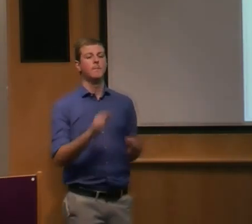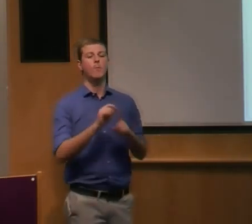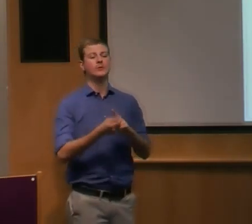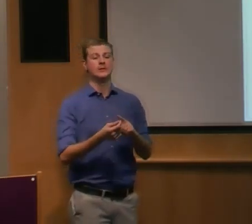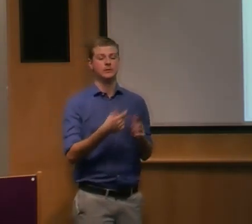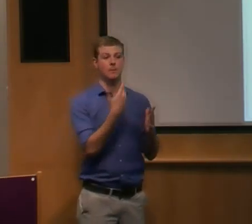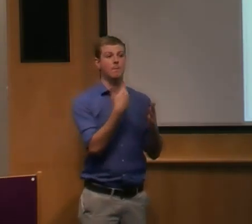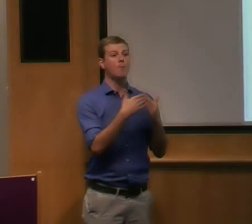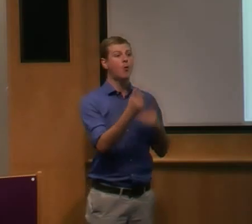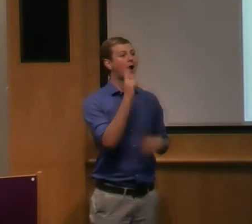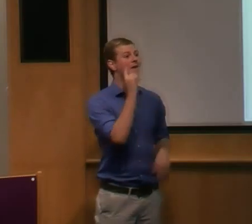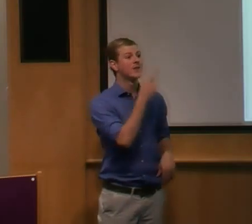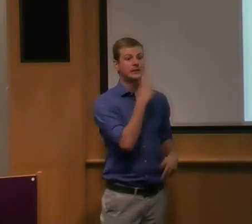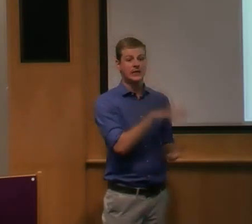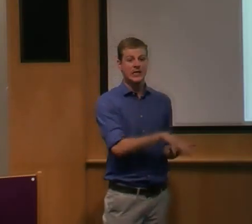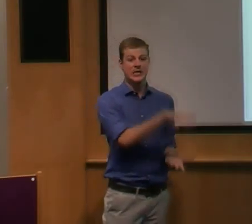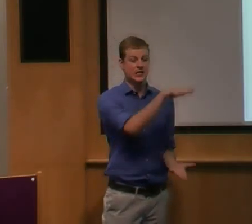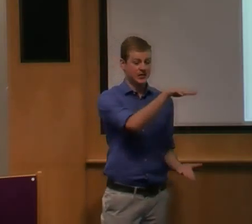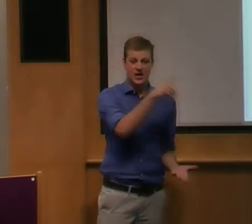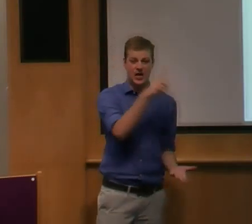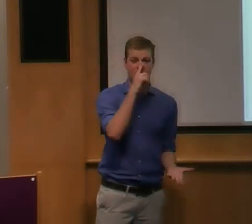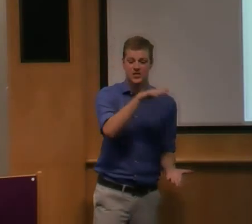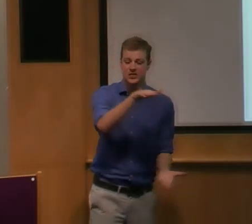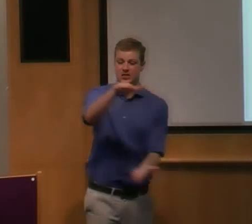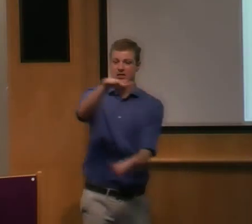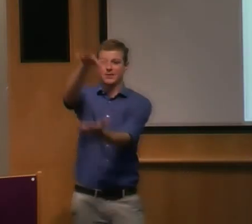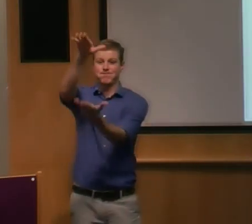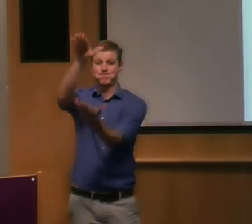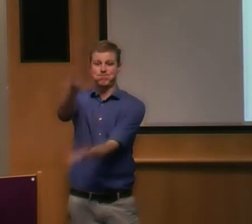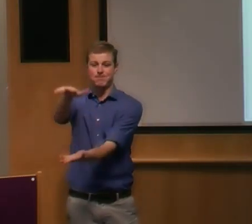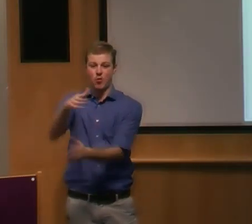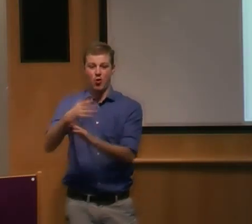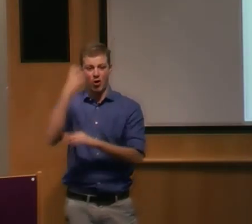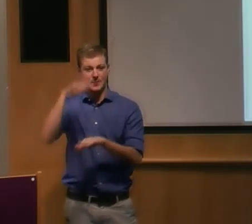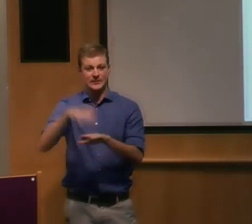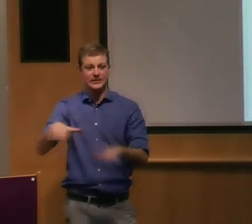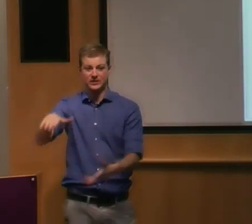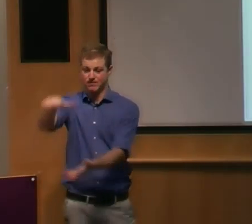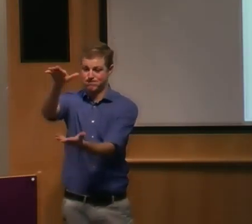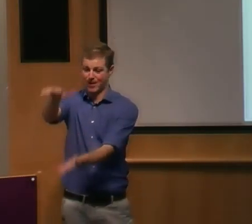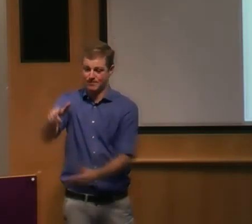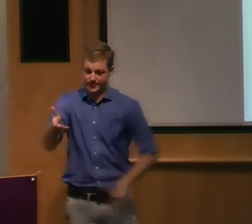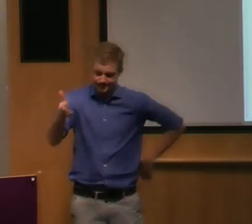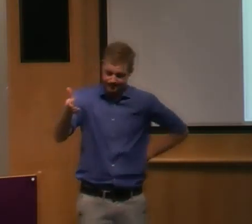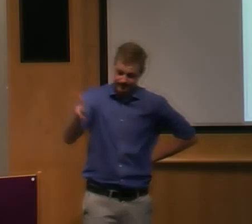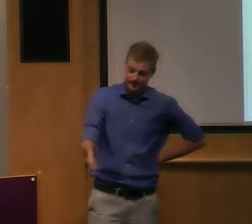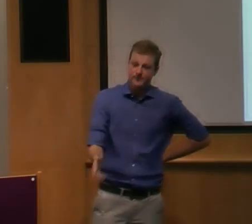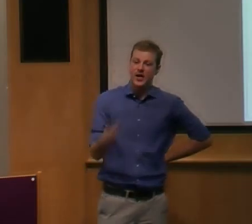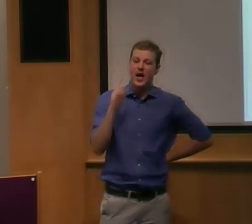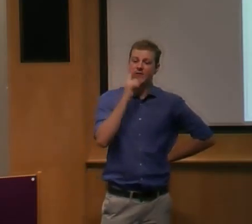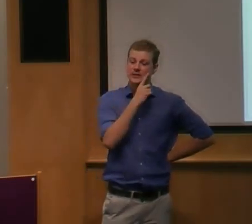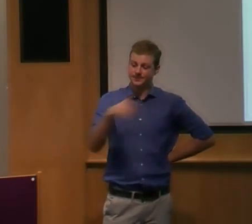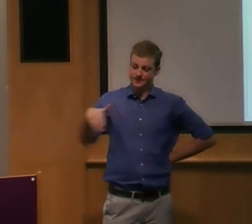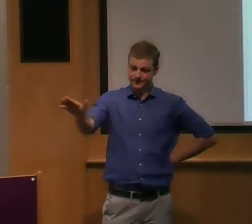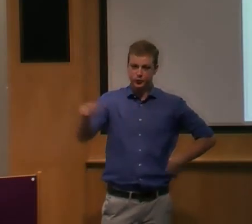people. There's more research into culture and linguistics. And all of this research, we're able then to present to the government and to